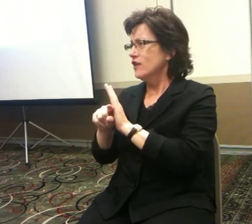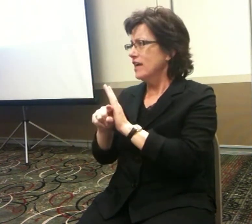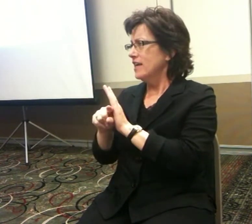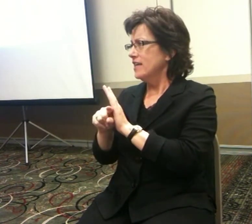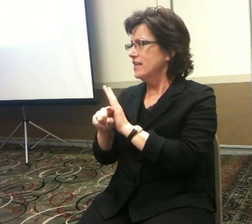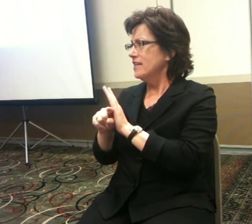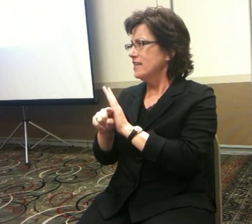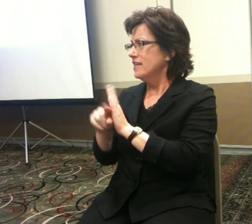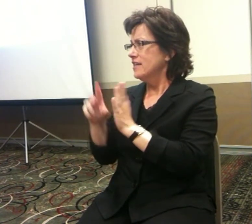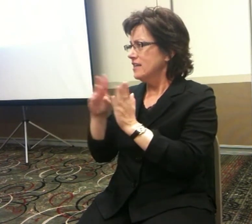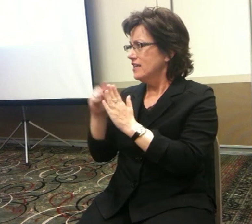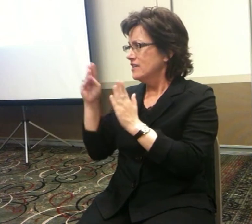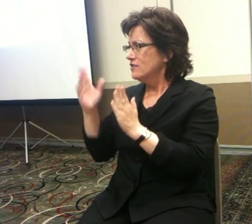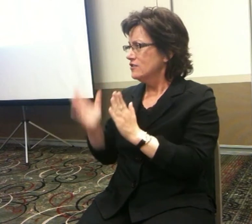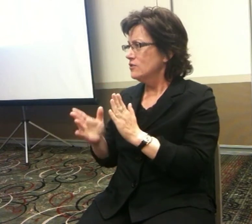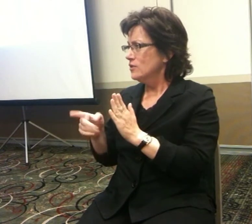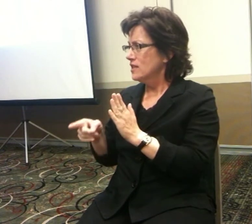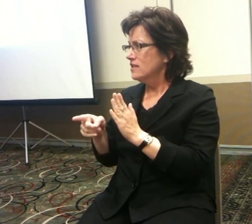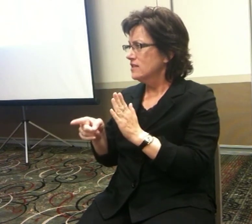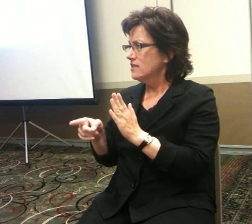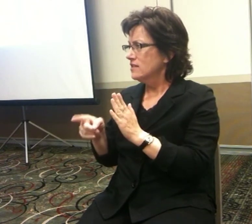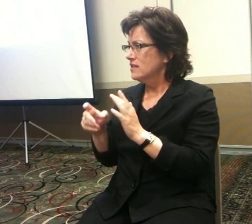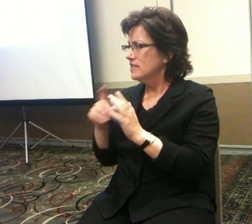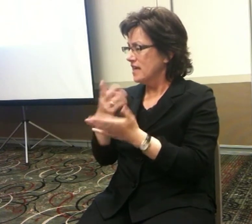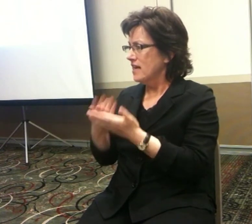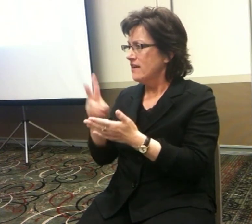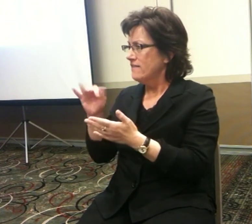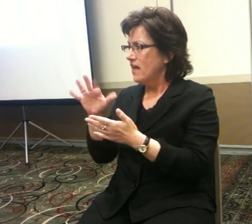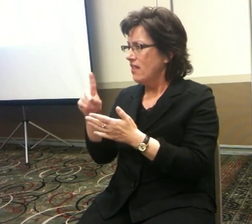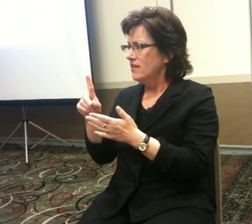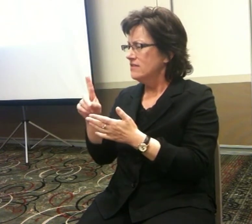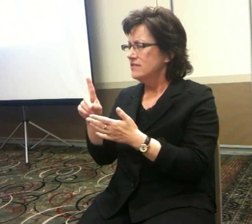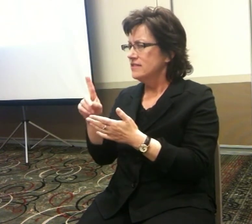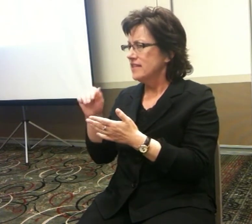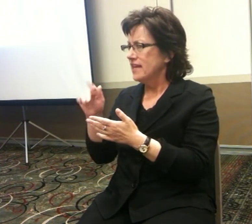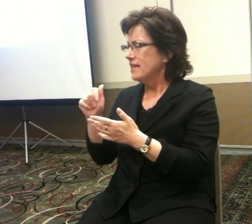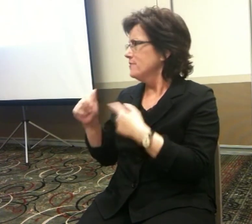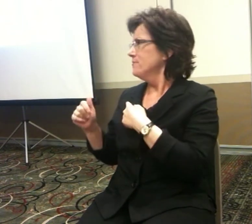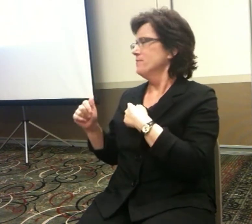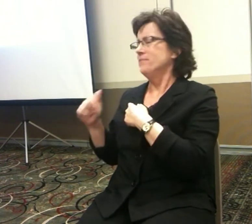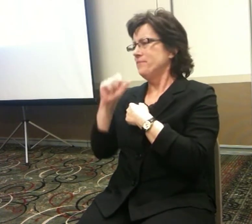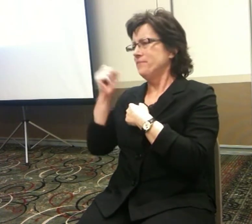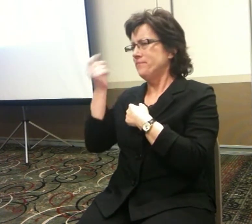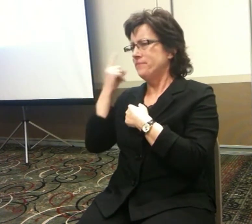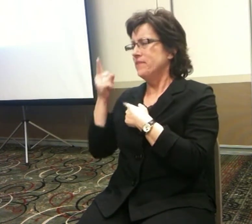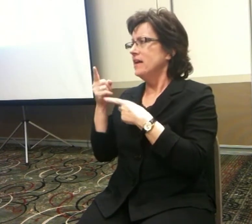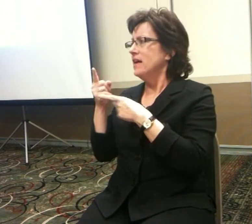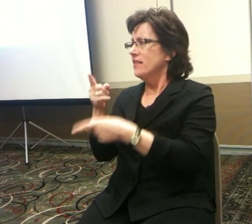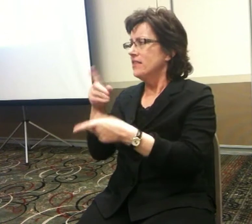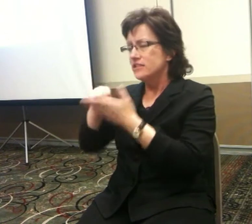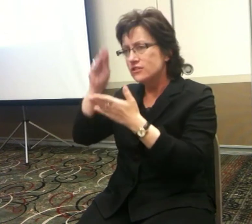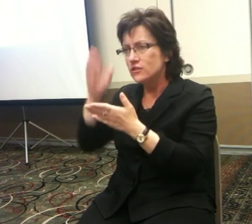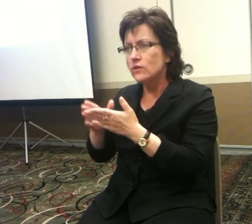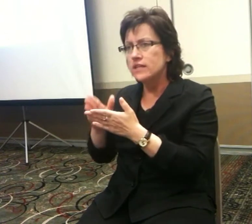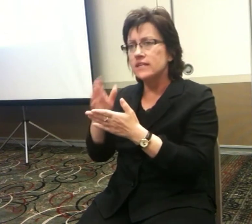as some data or not? I'm not sure of the question. This student, Randy, to Uh-huh. interview him. Yeah, you can interview